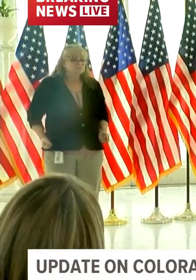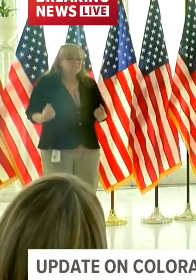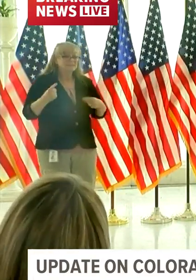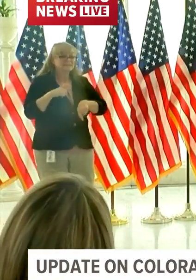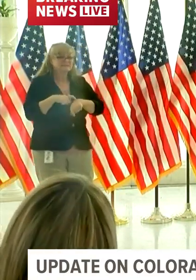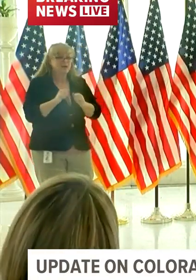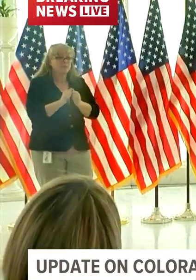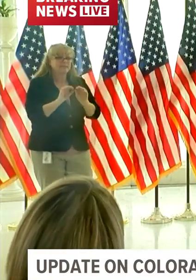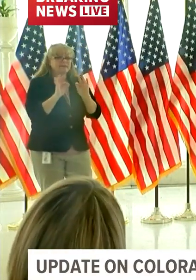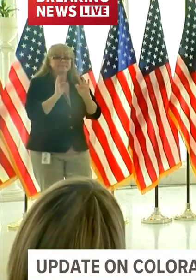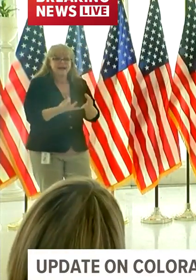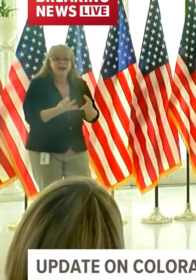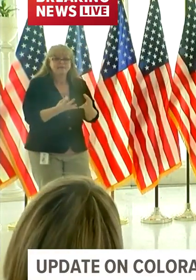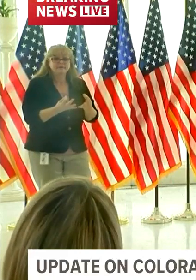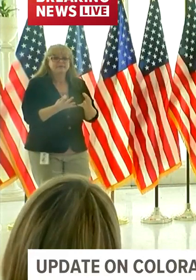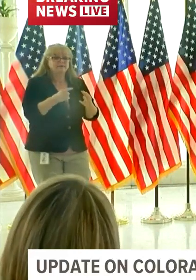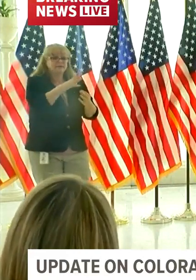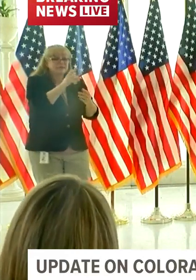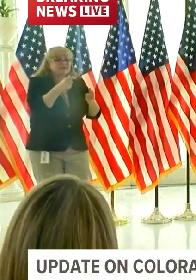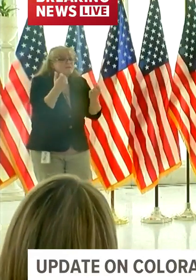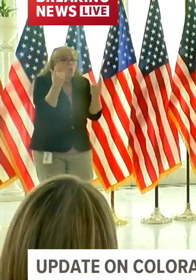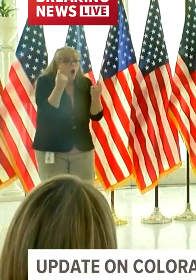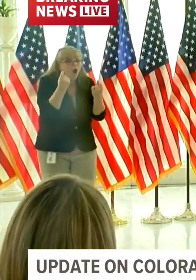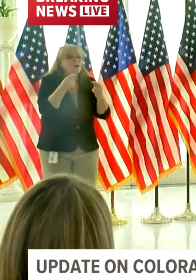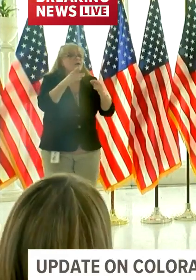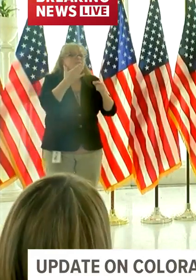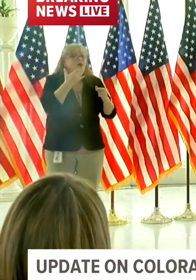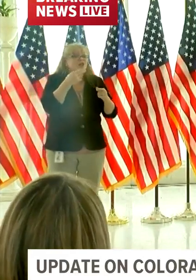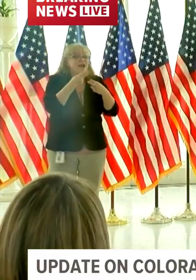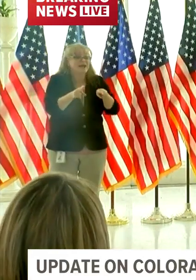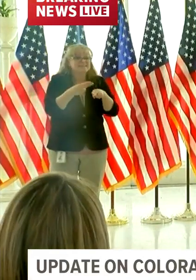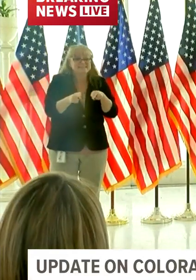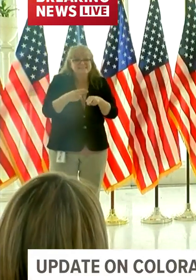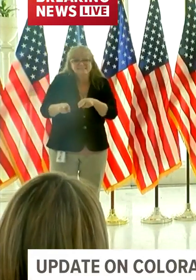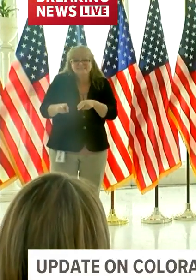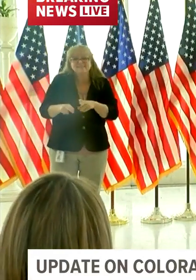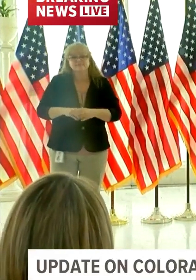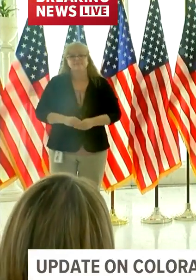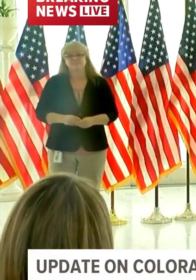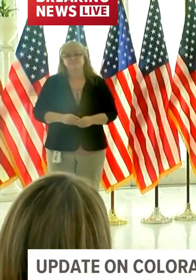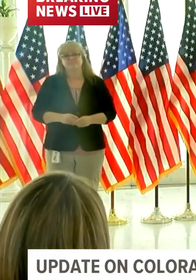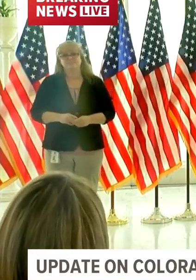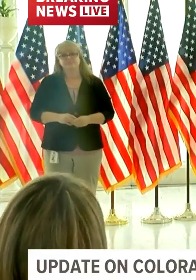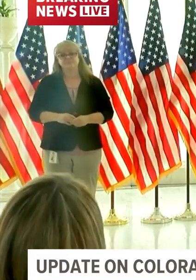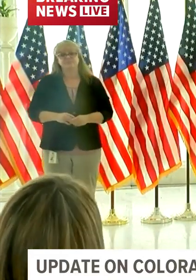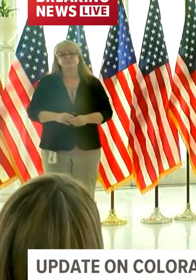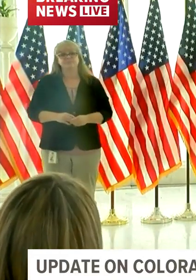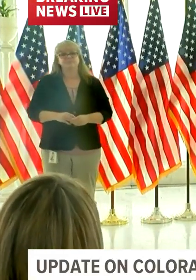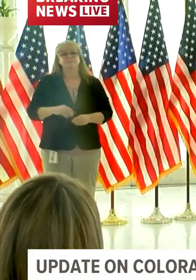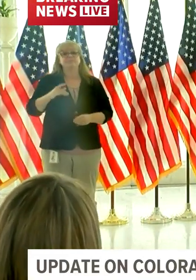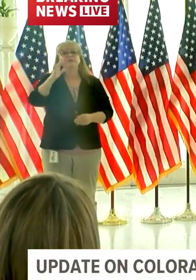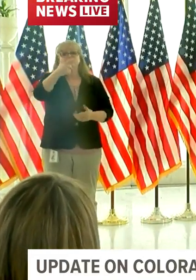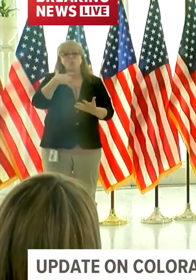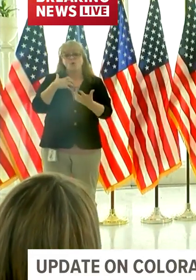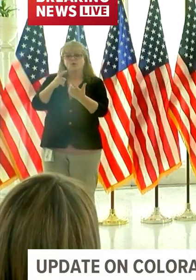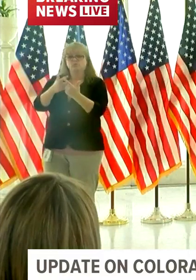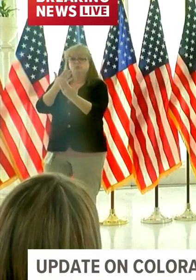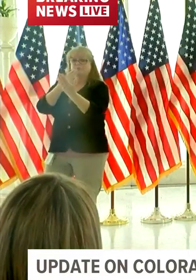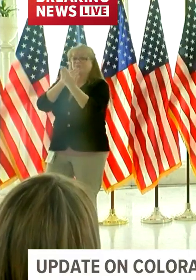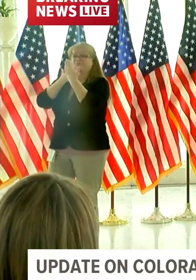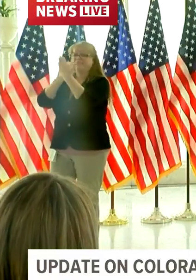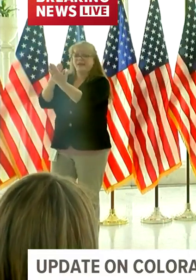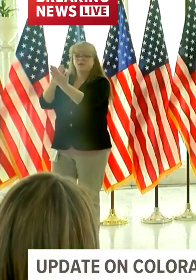well. I want to thank the Betcher Foundation. They recently announced additional support